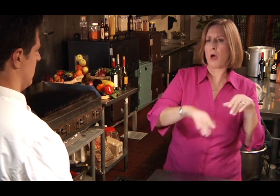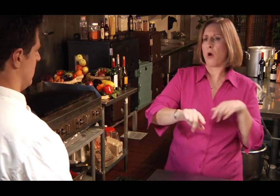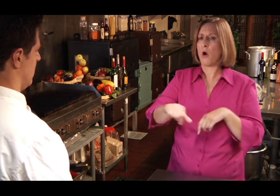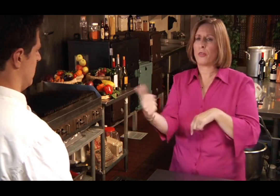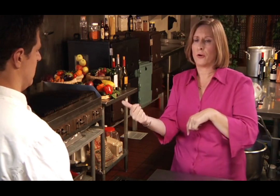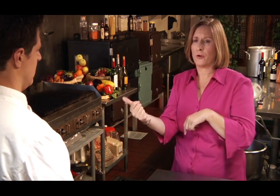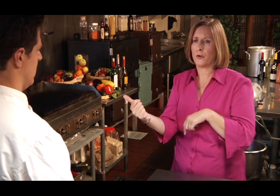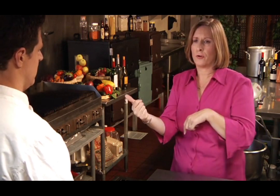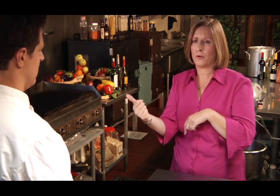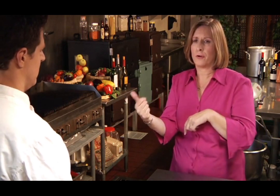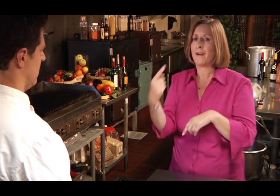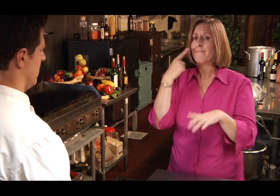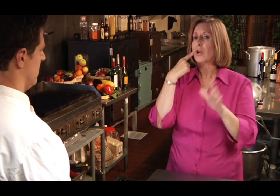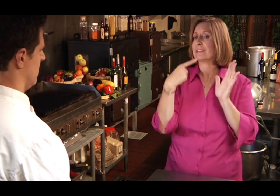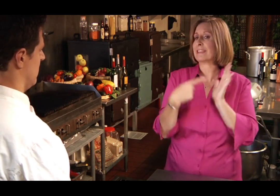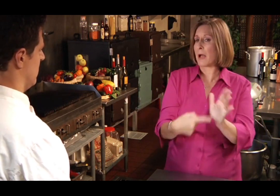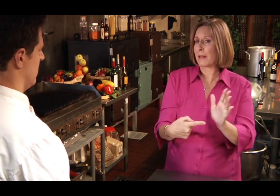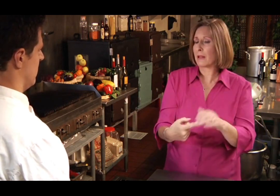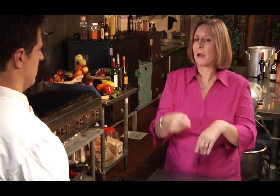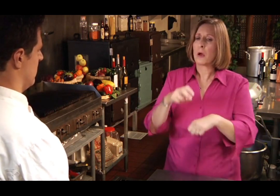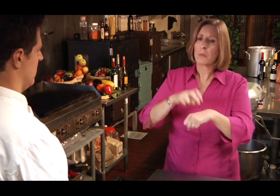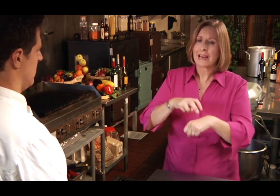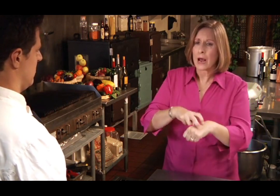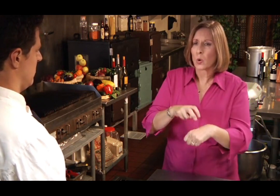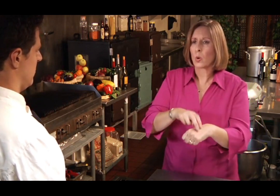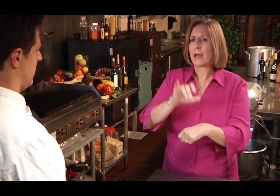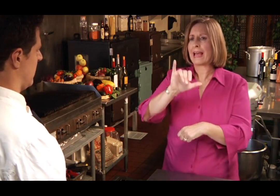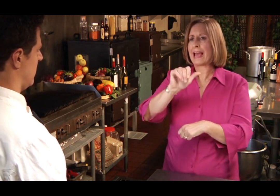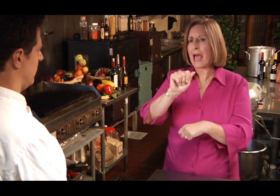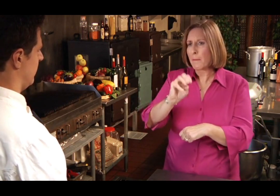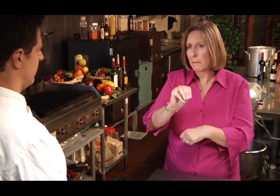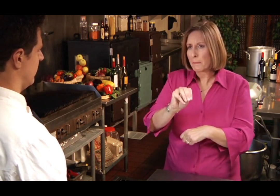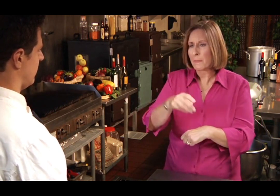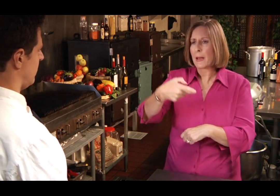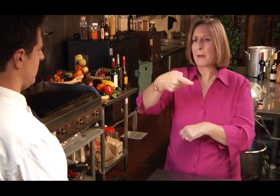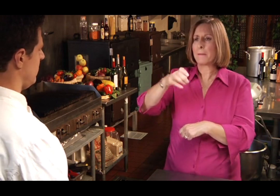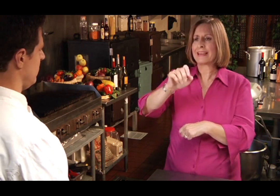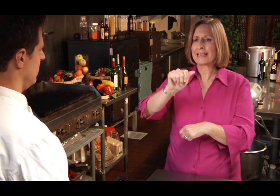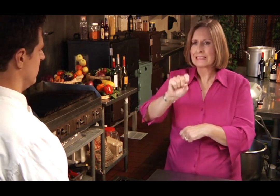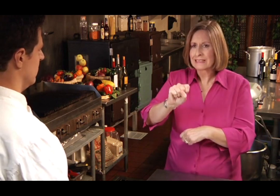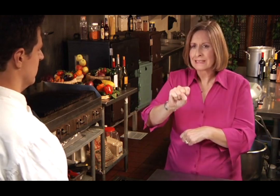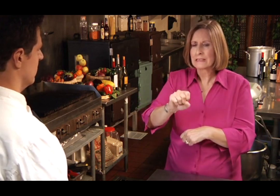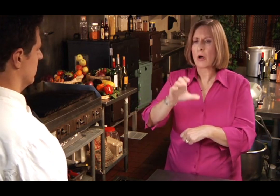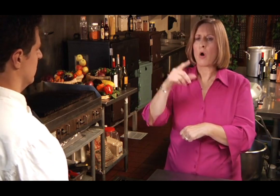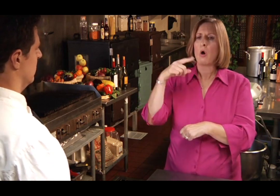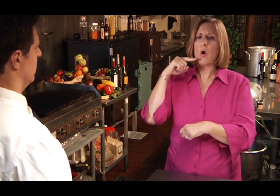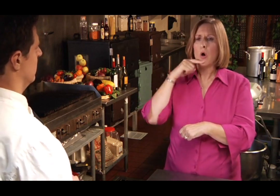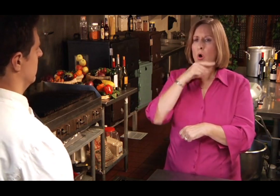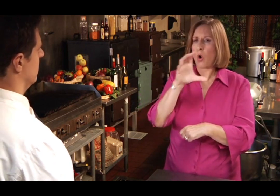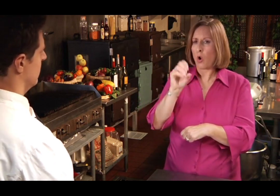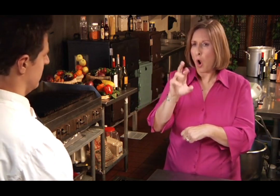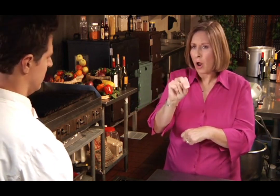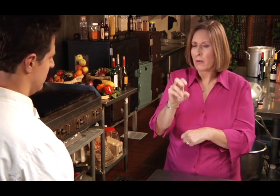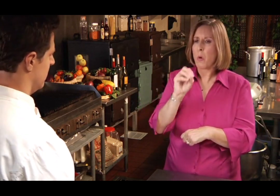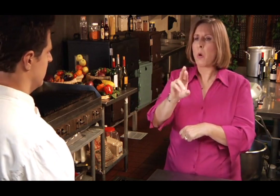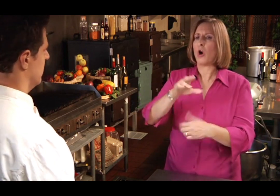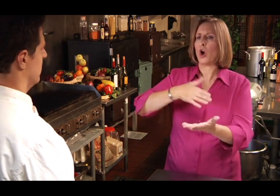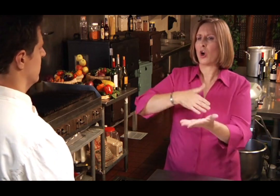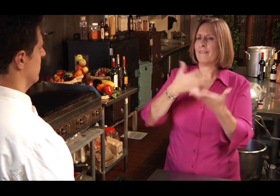others. For example, potatoes, yams, peas, corn, or cooked beans are included in the